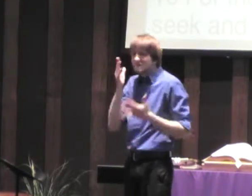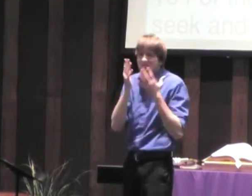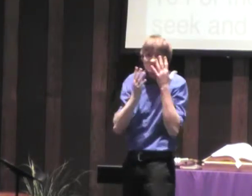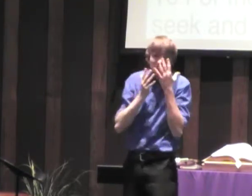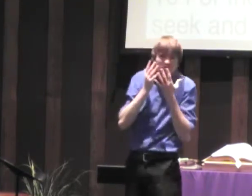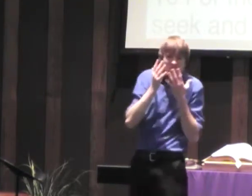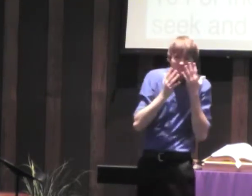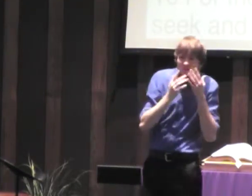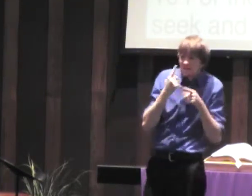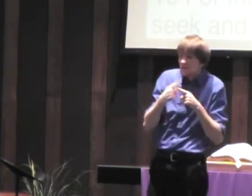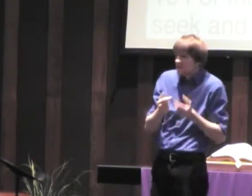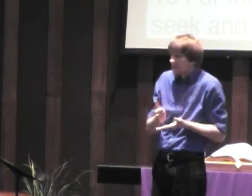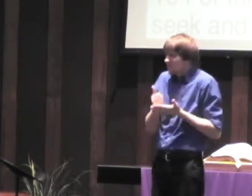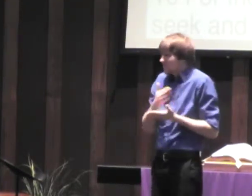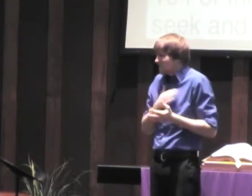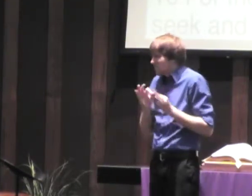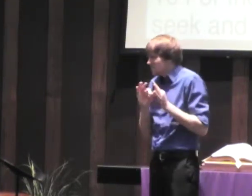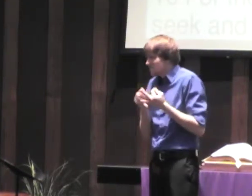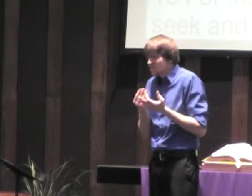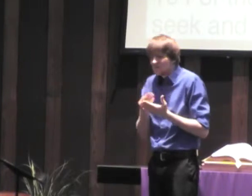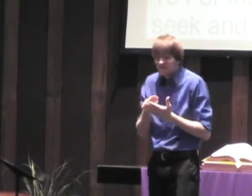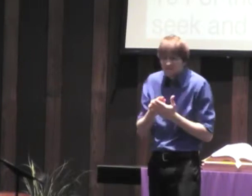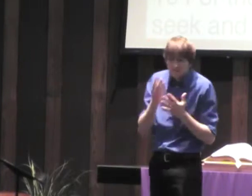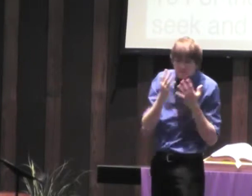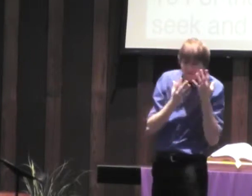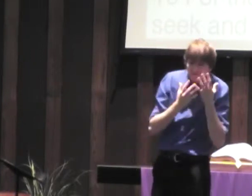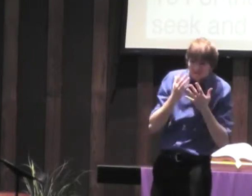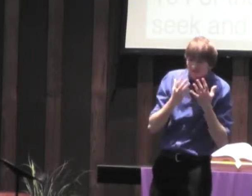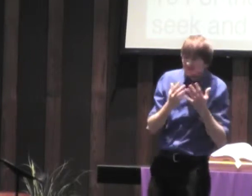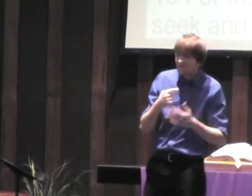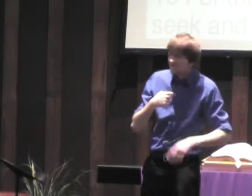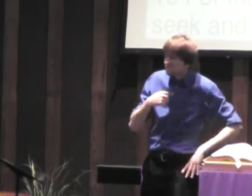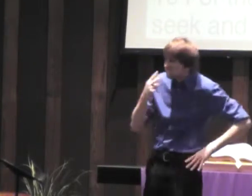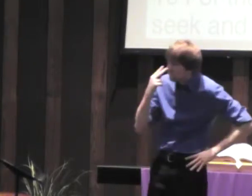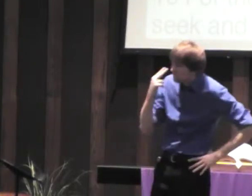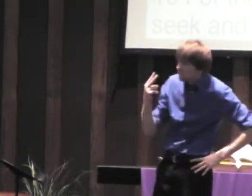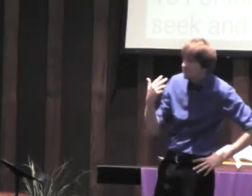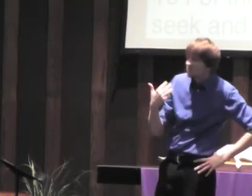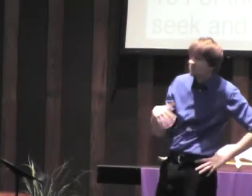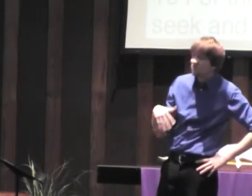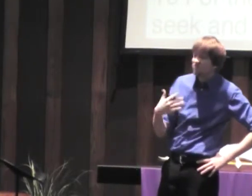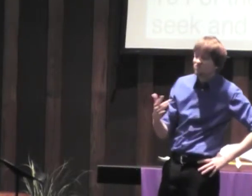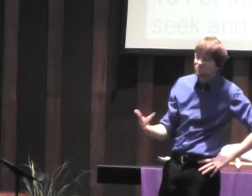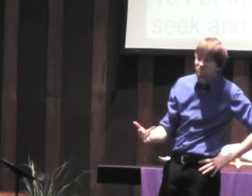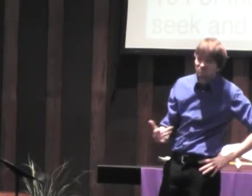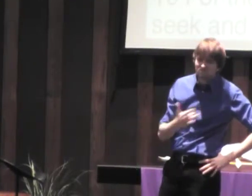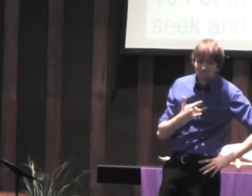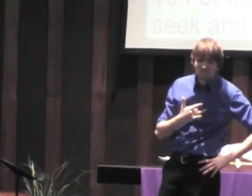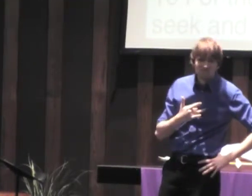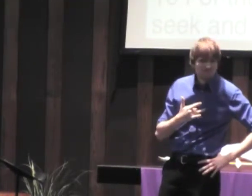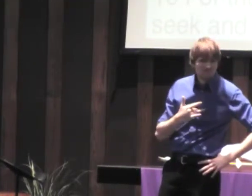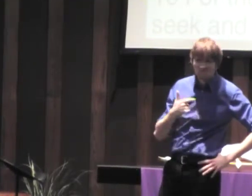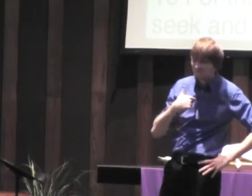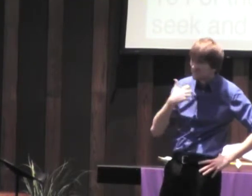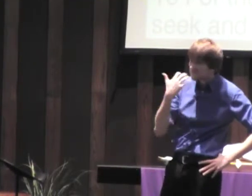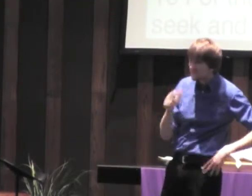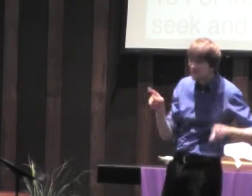my mom had to feed us bread. My dad was embarrassed that he couldn't bring enough money home to provide for his family.